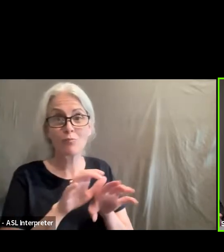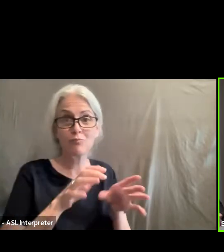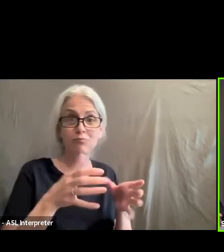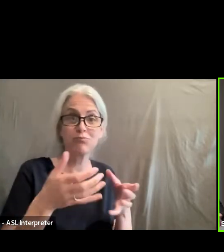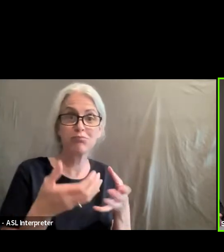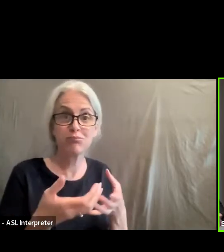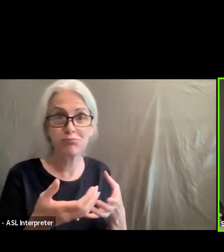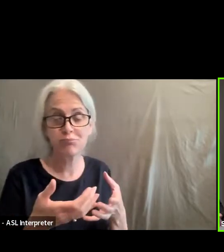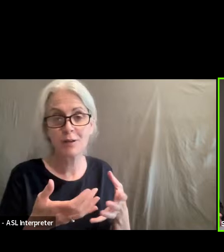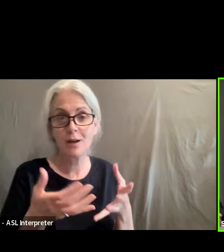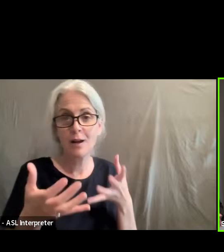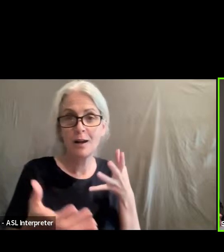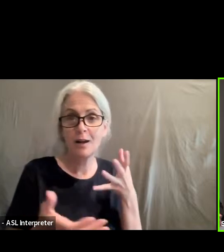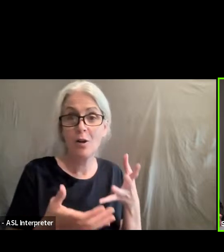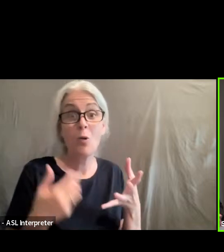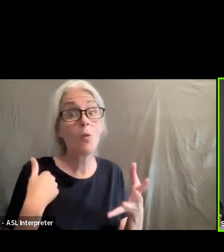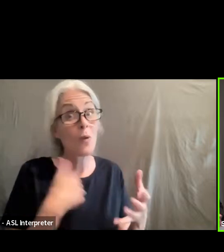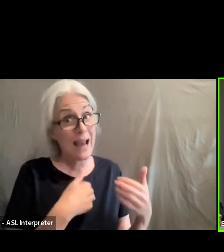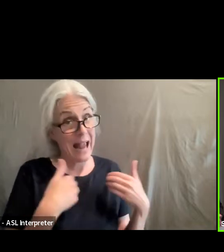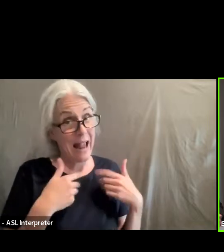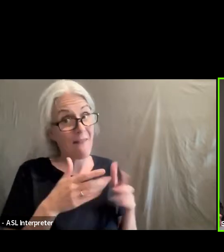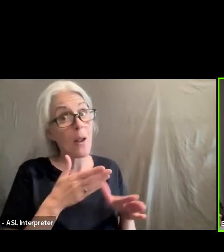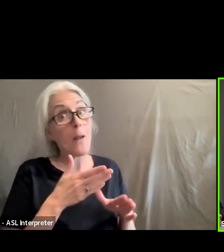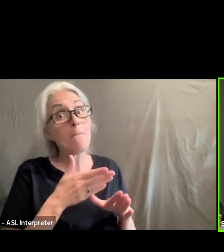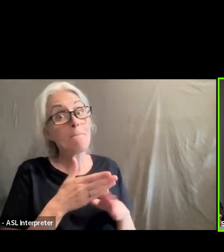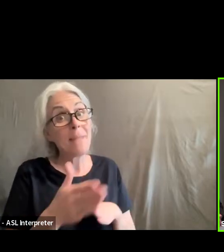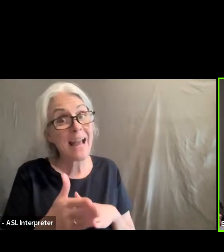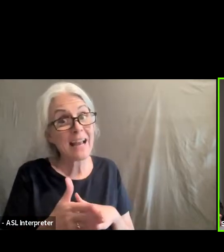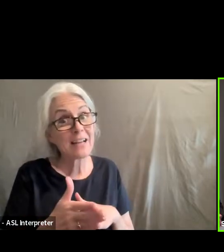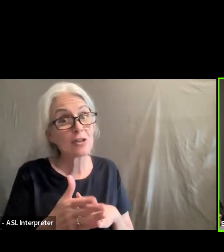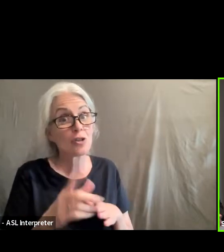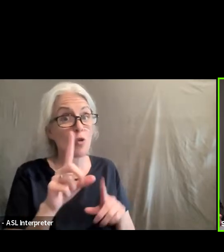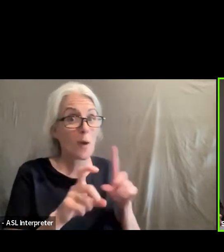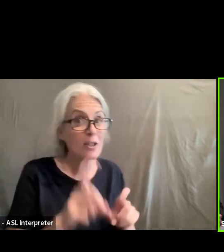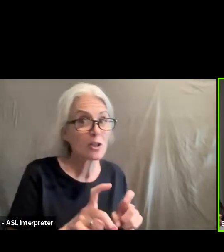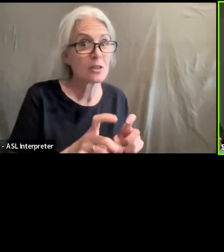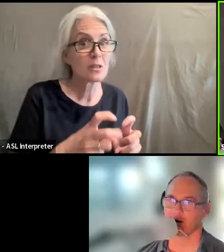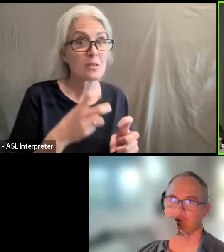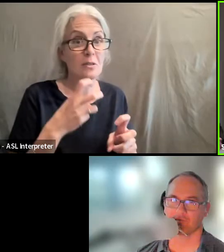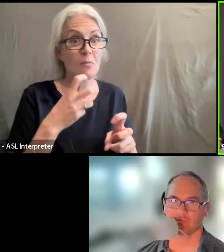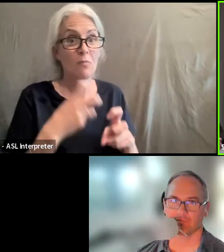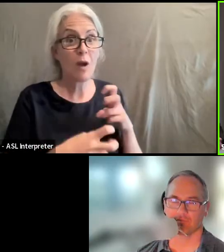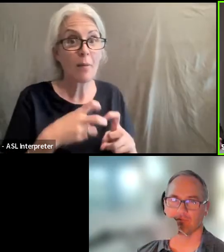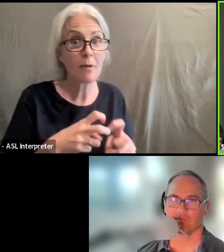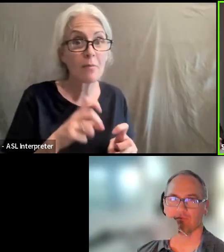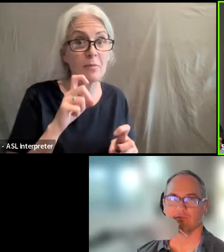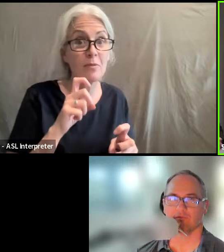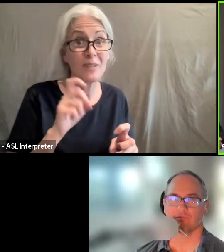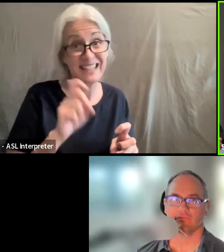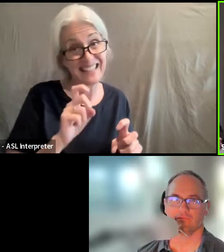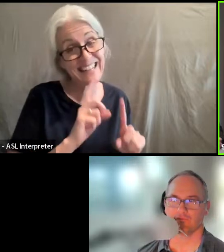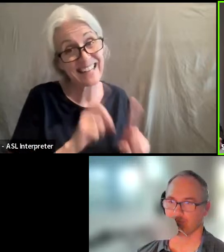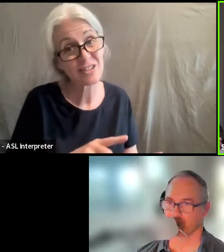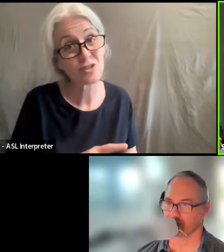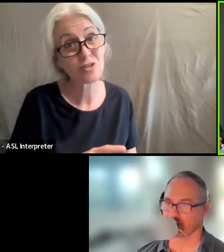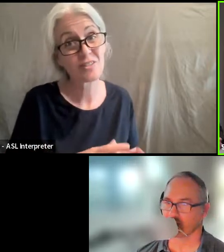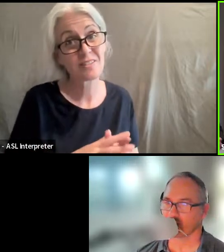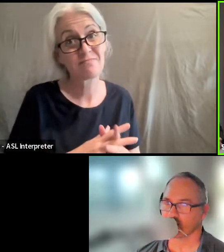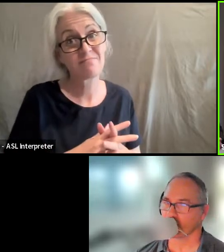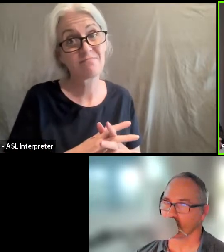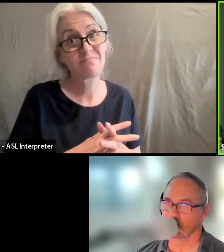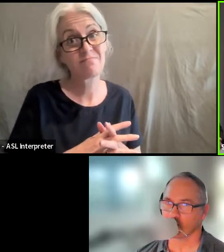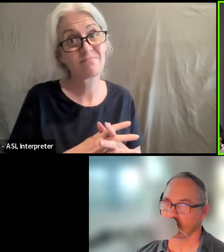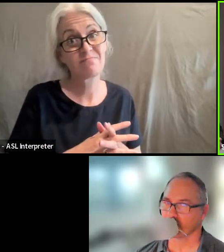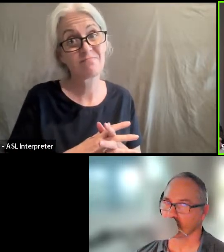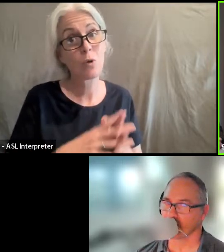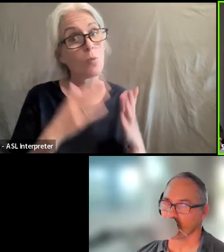major questions, problems that we need answers to, or we may have other, I don't know. We don't know